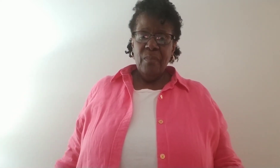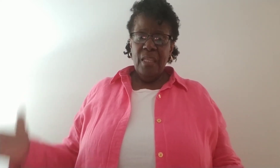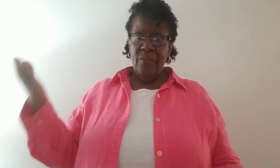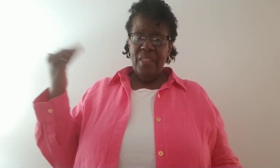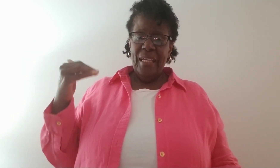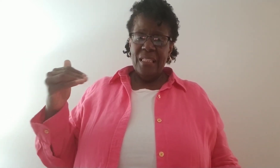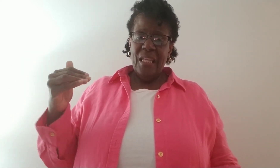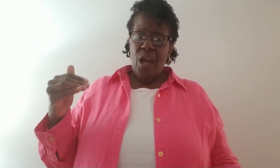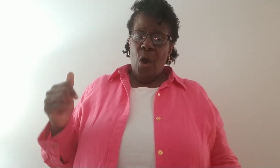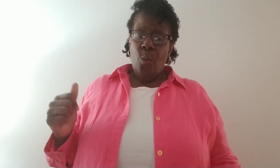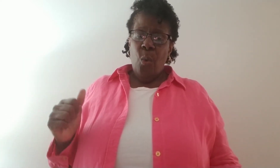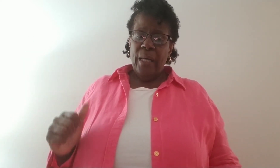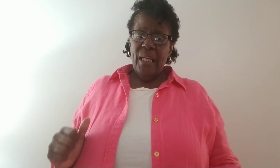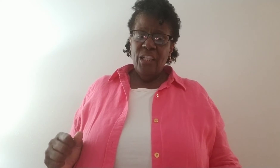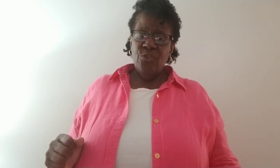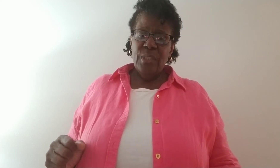668,369. Next,